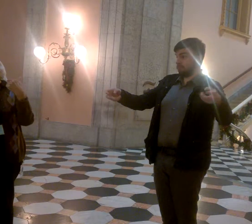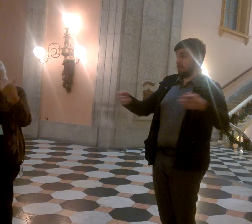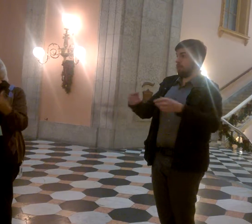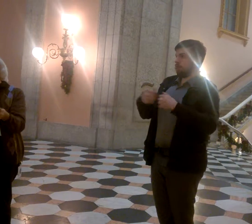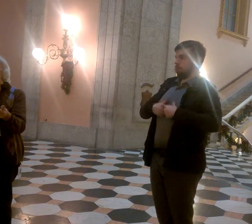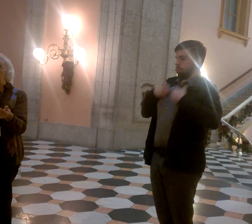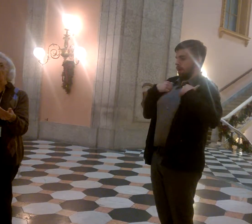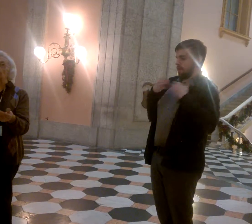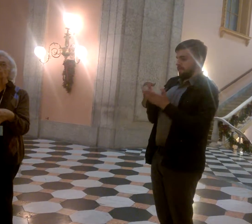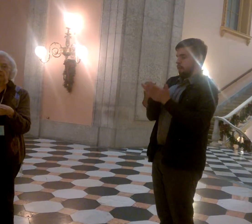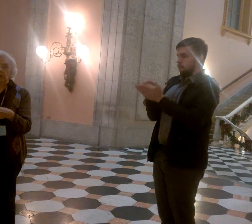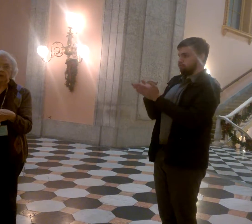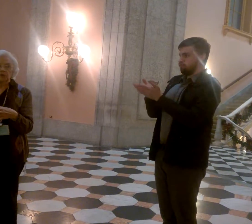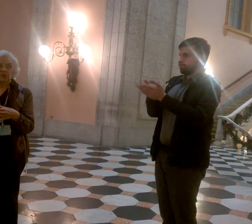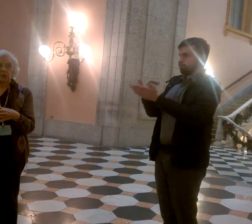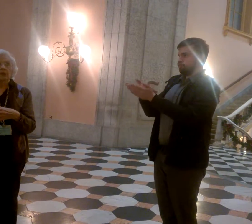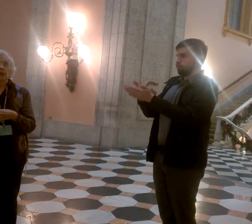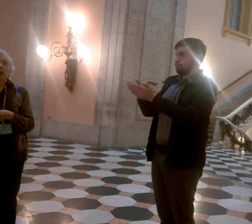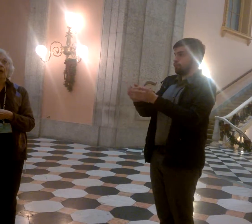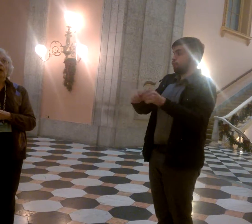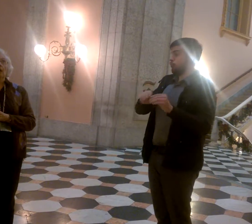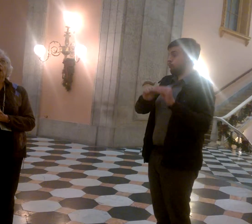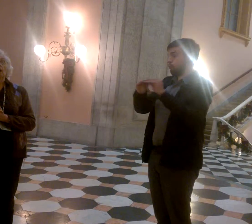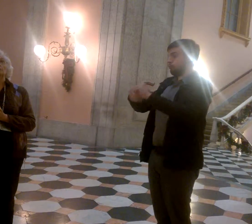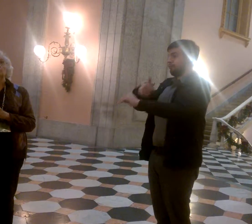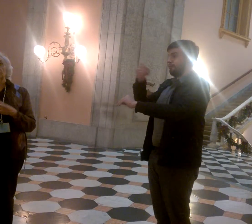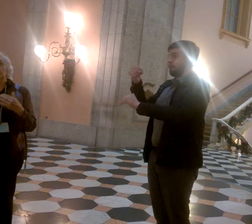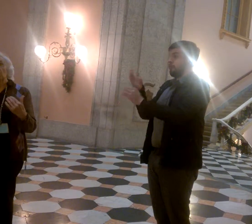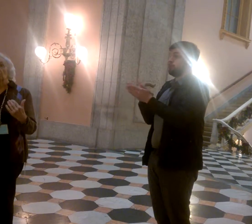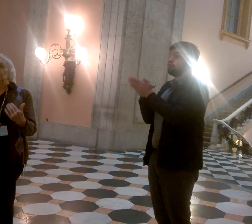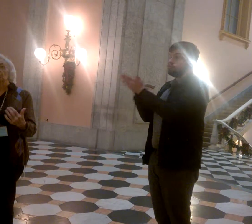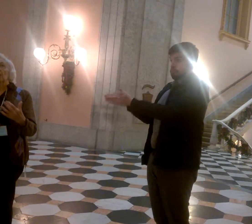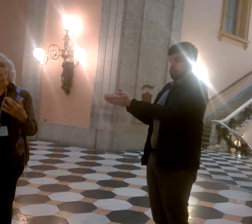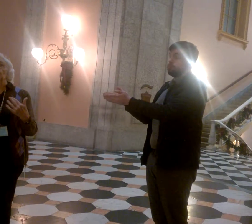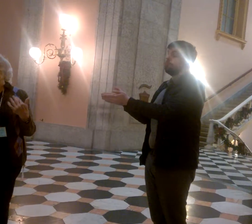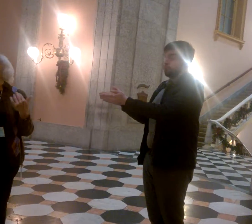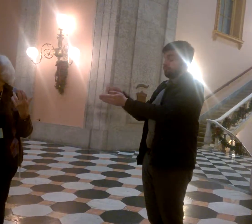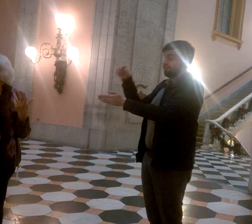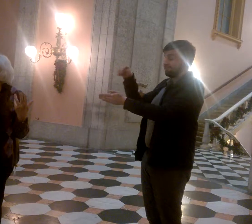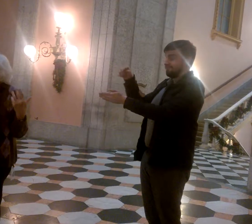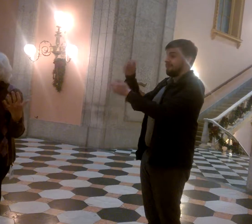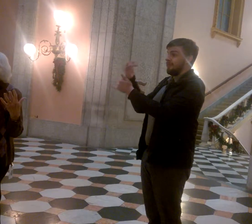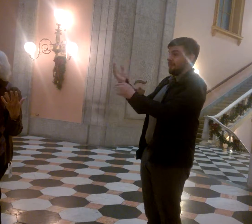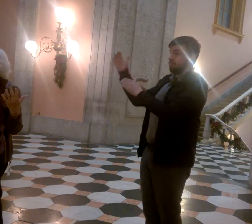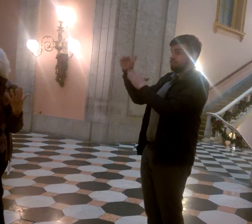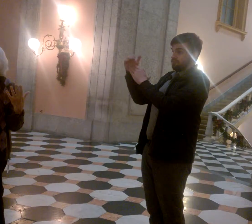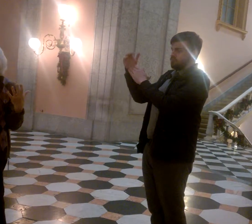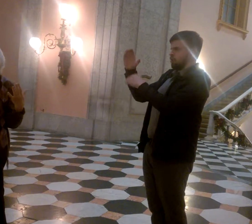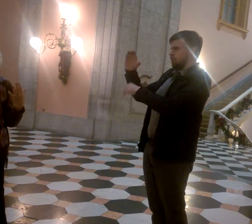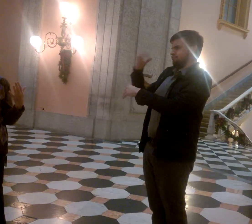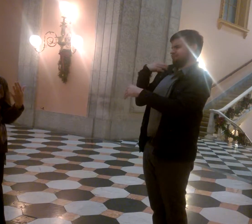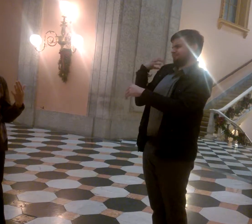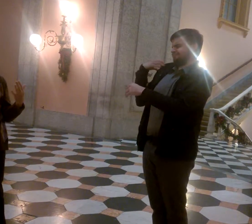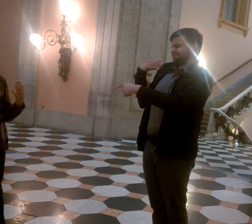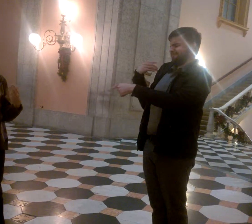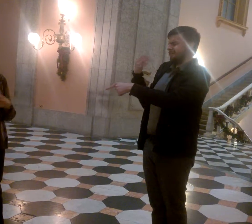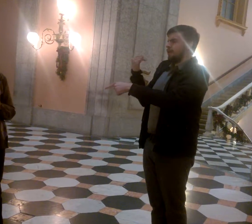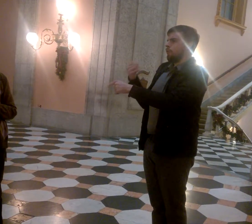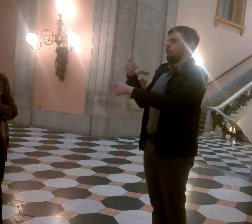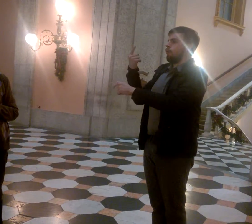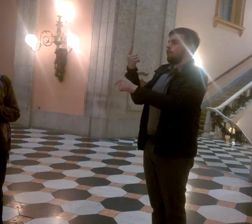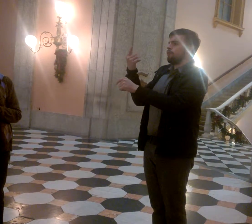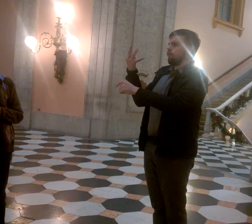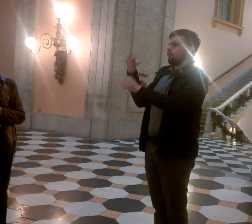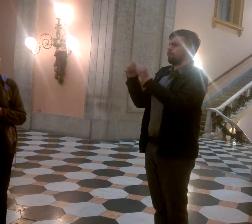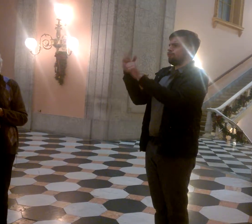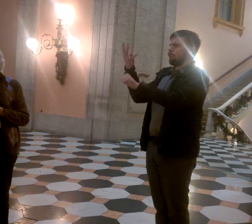lifeboat, went through the battle to another ship, took charge, and within 4 hours had won the battle. And